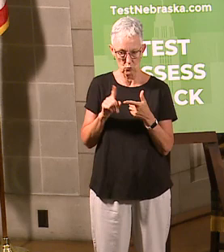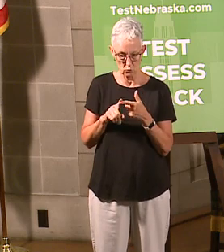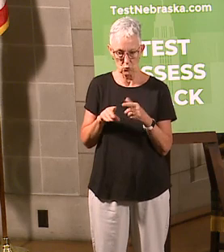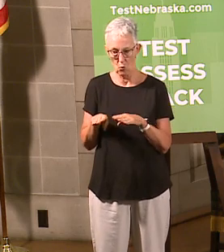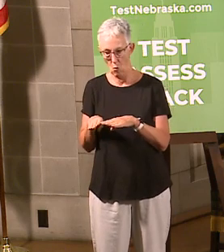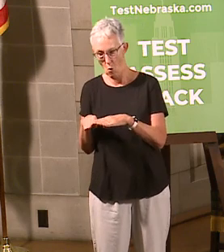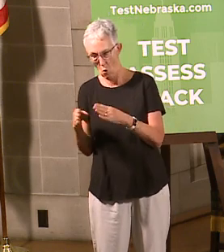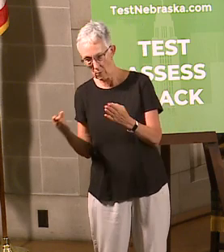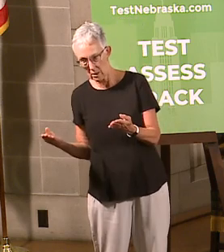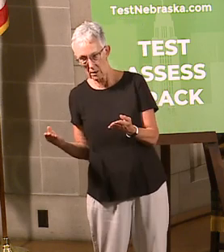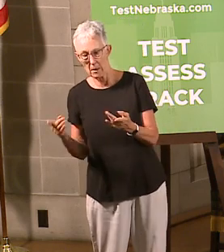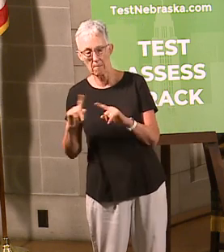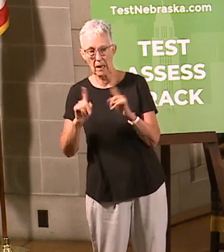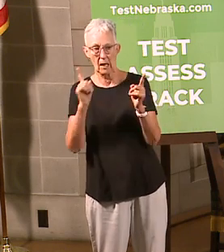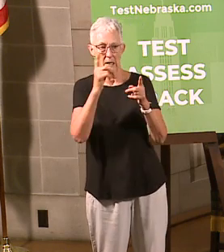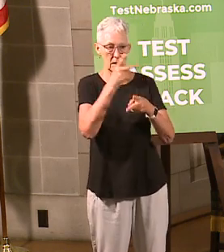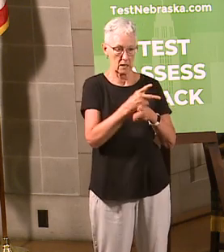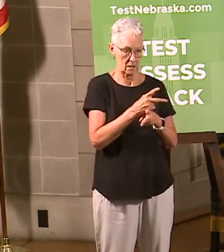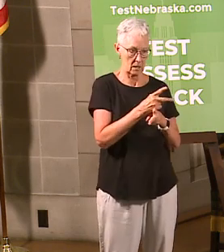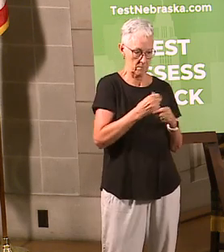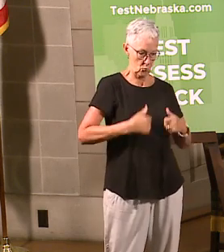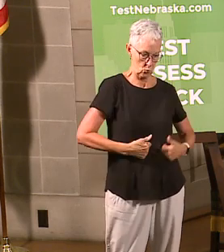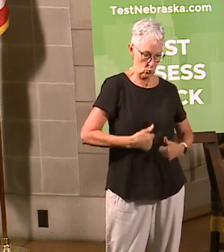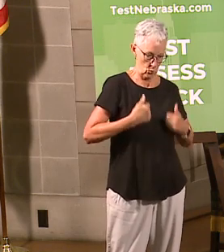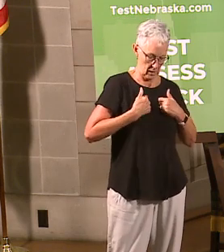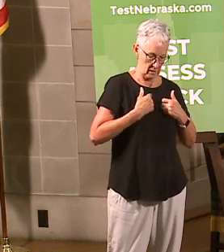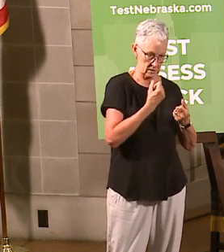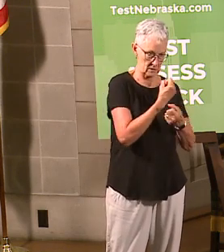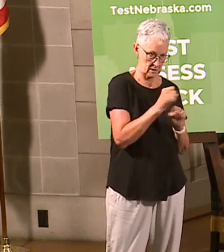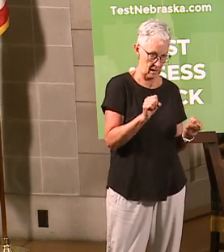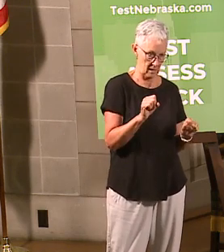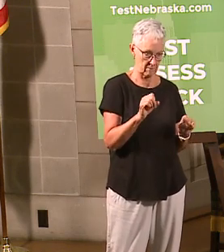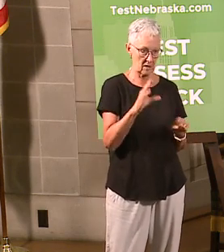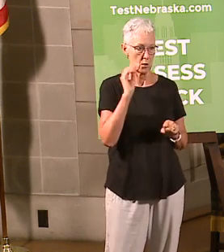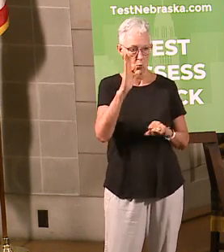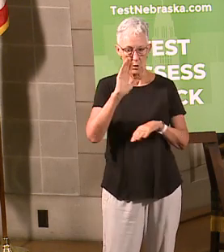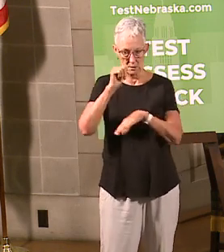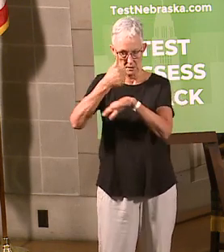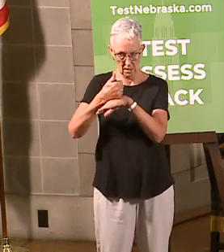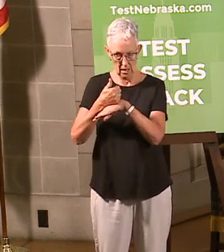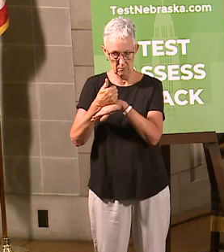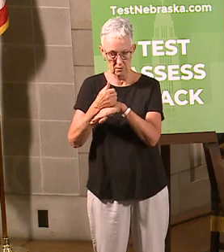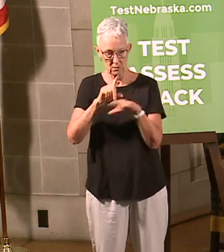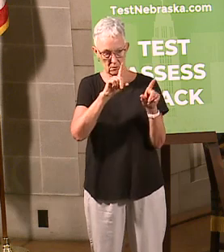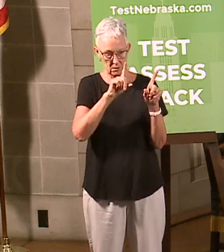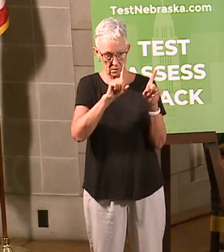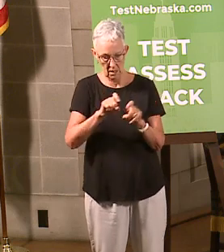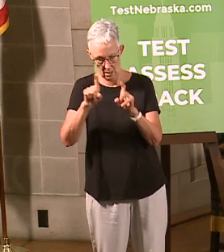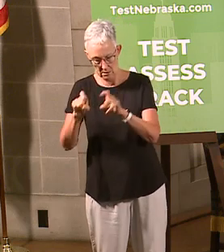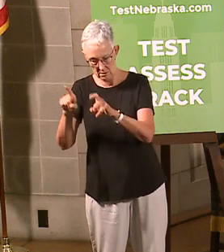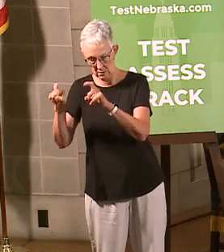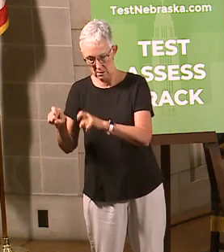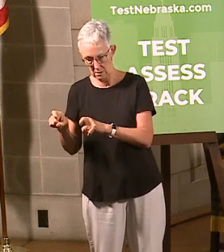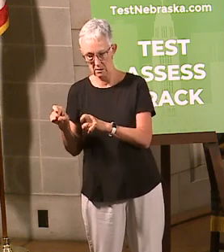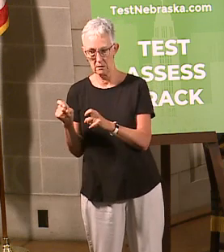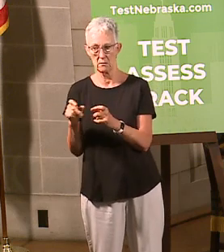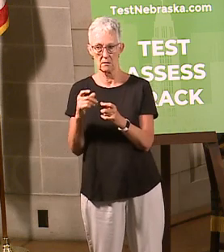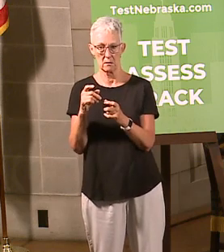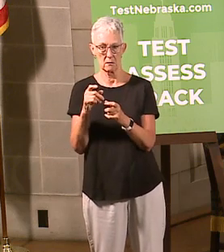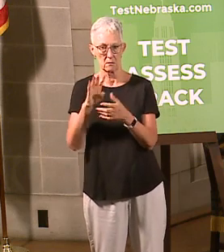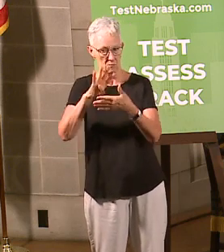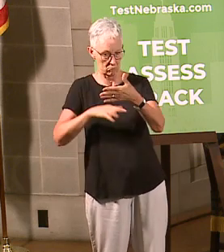also includes information for baseline testing for facility staff and residents through Test Nebraska, which is funded through the